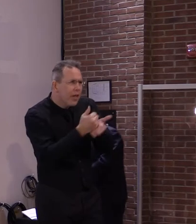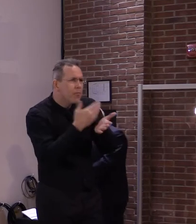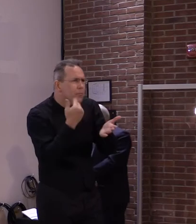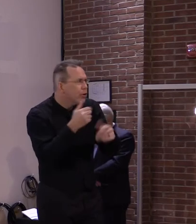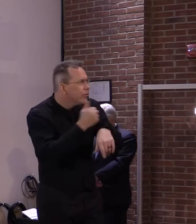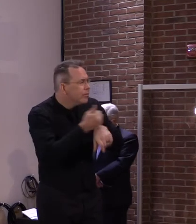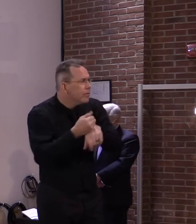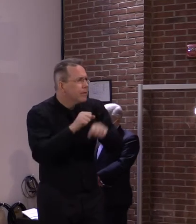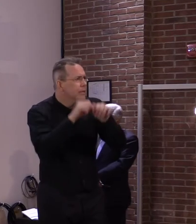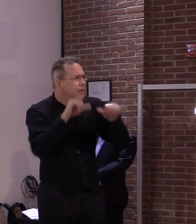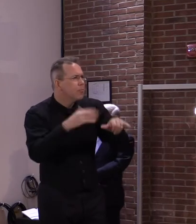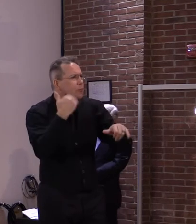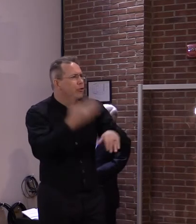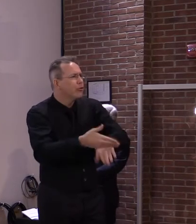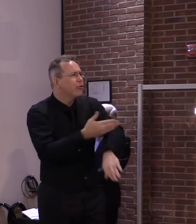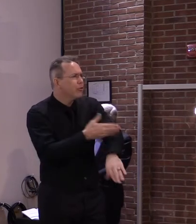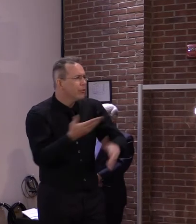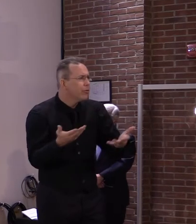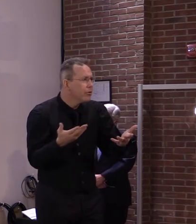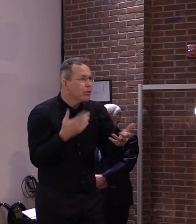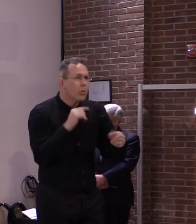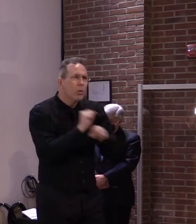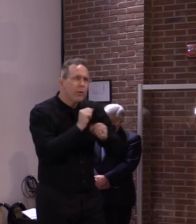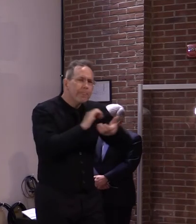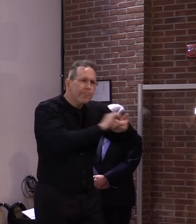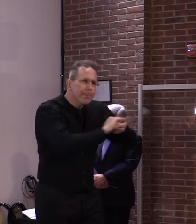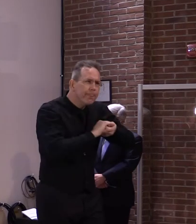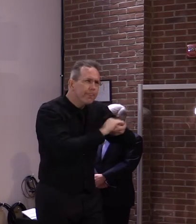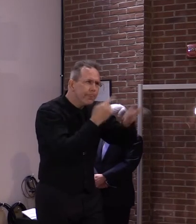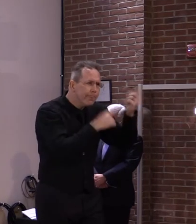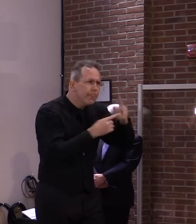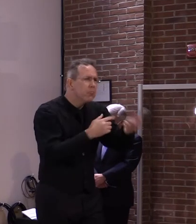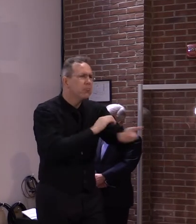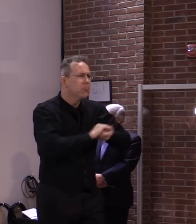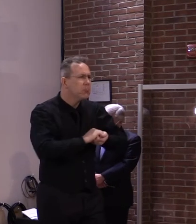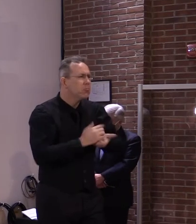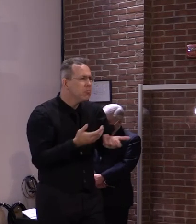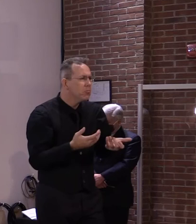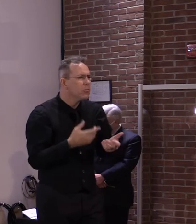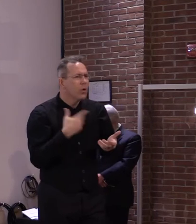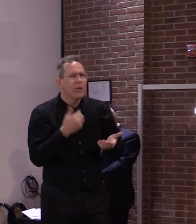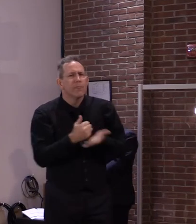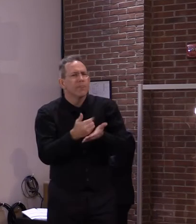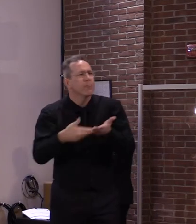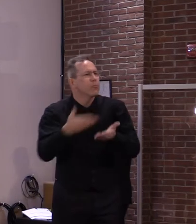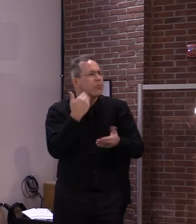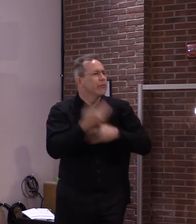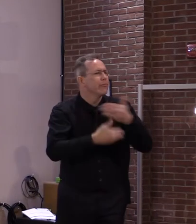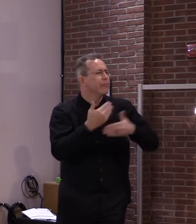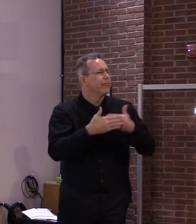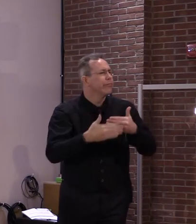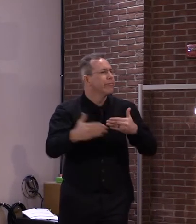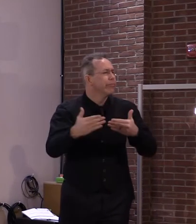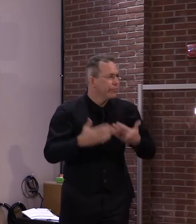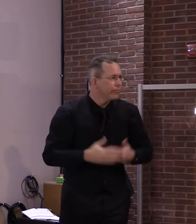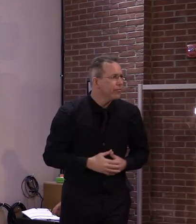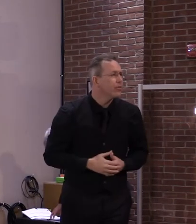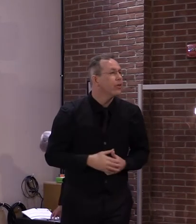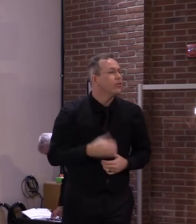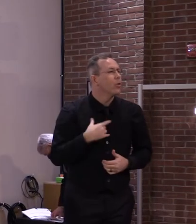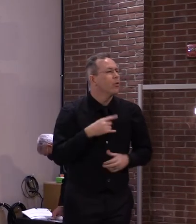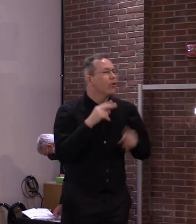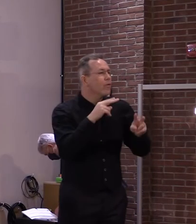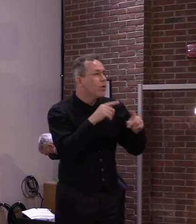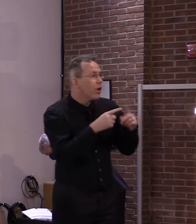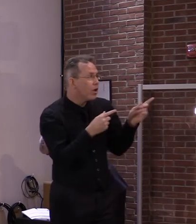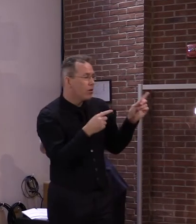us to see what we can do together to make this a more safe process and so we're looking for the expertise